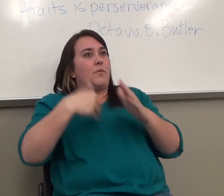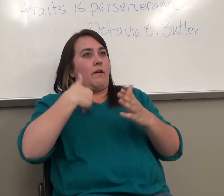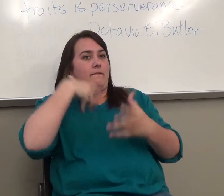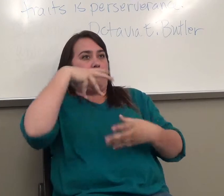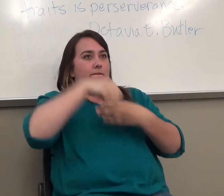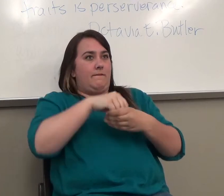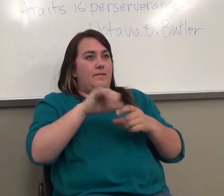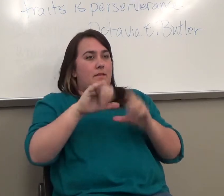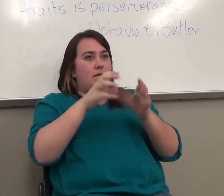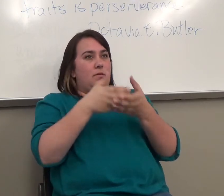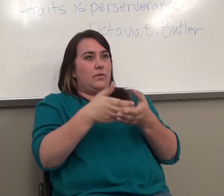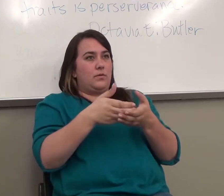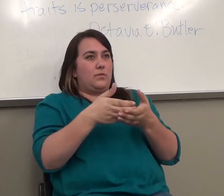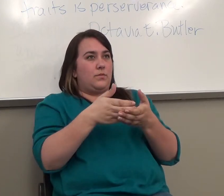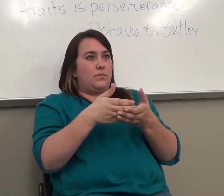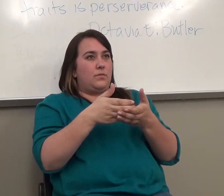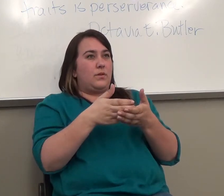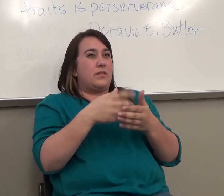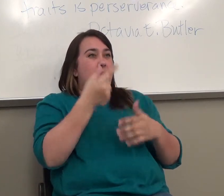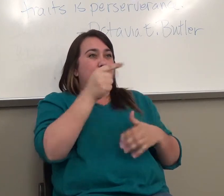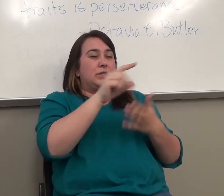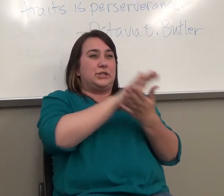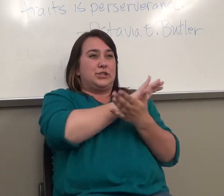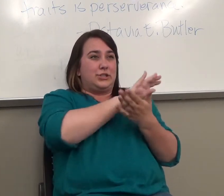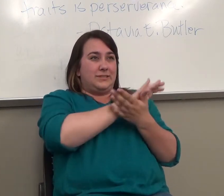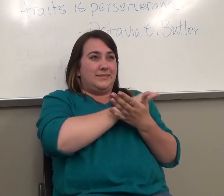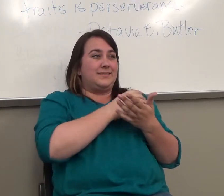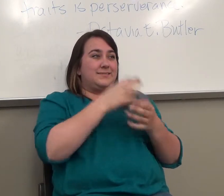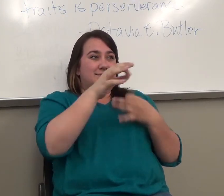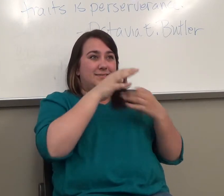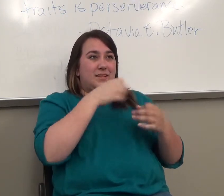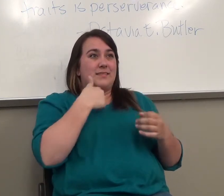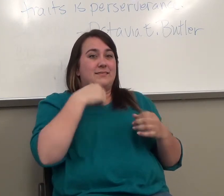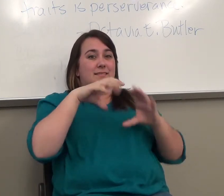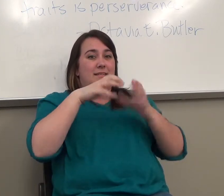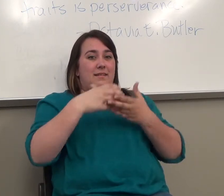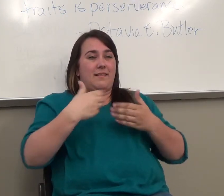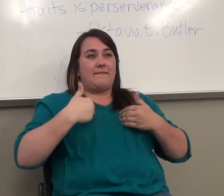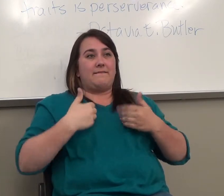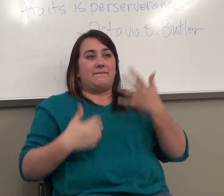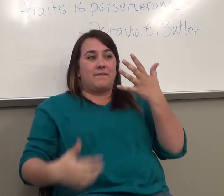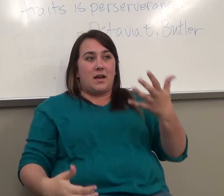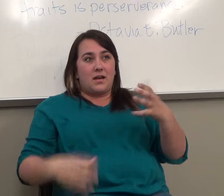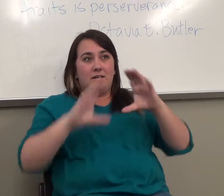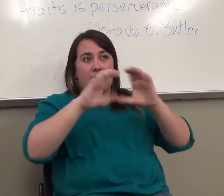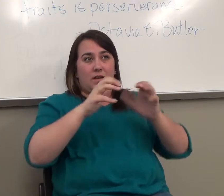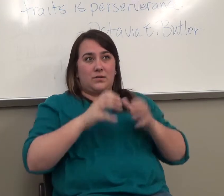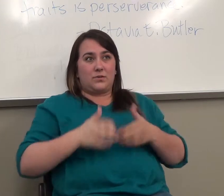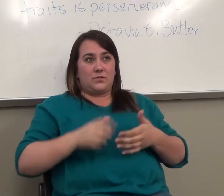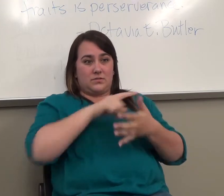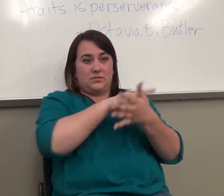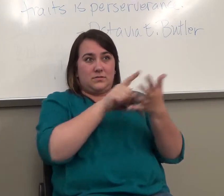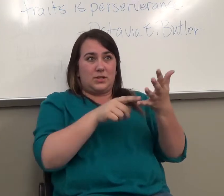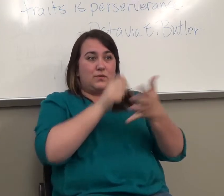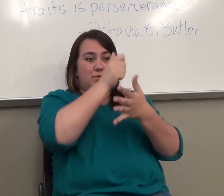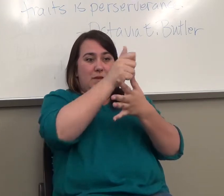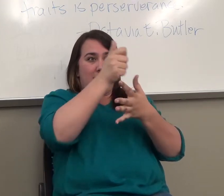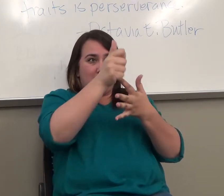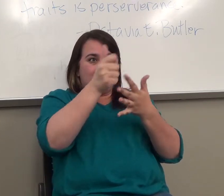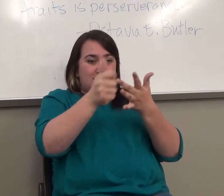category. Remember from the green sheet, this class has 5 categories, okay? So you need to get a passing grade in each one of those